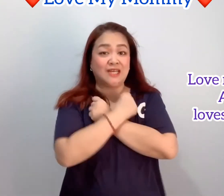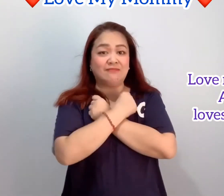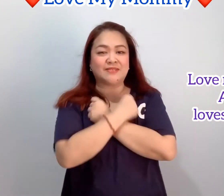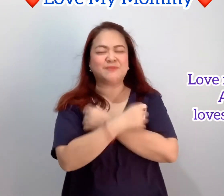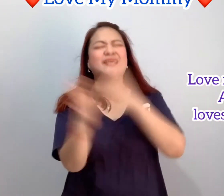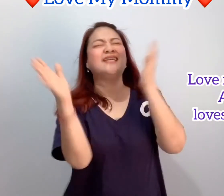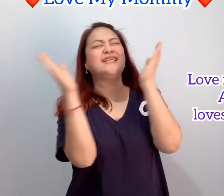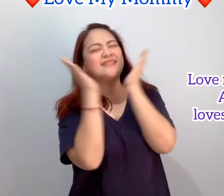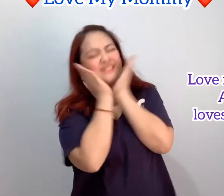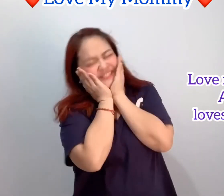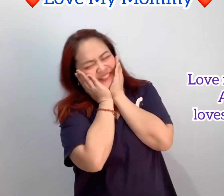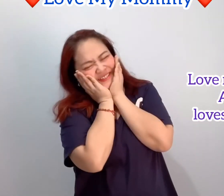me